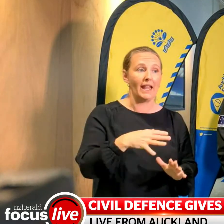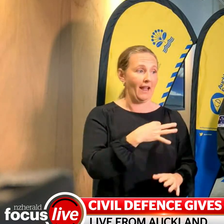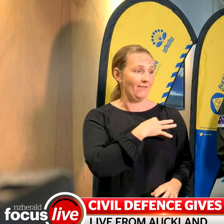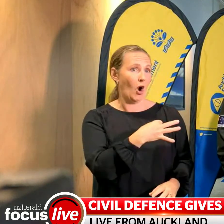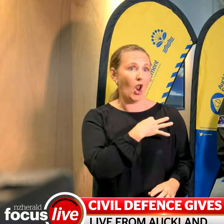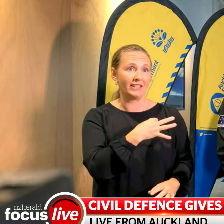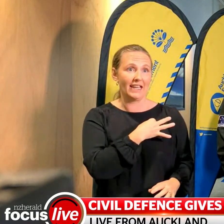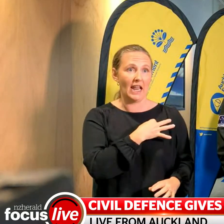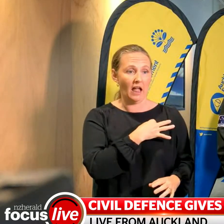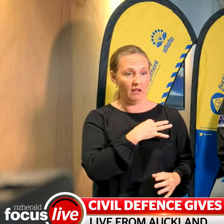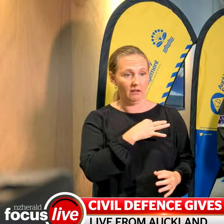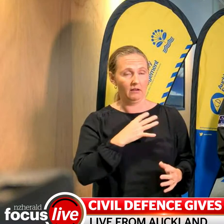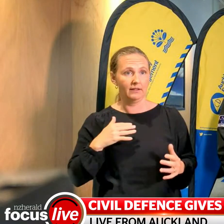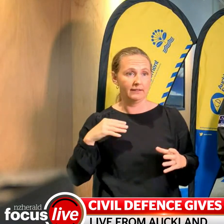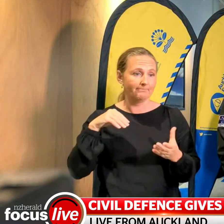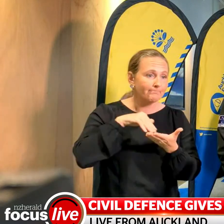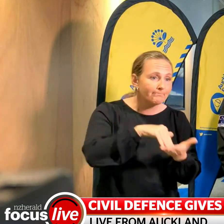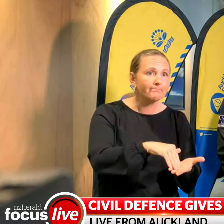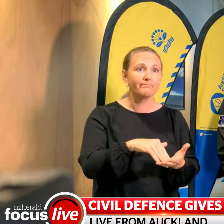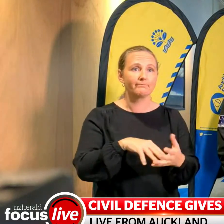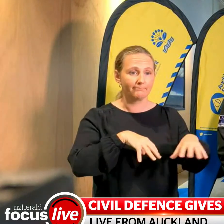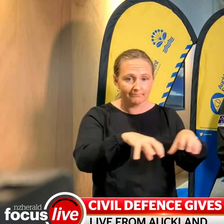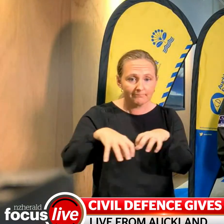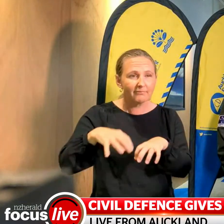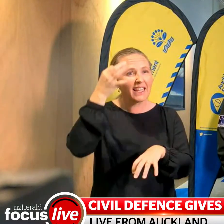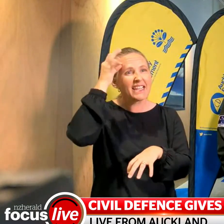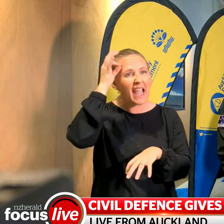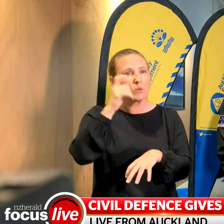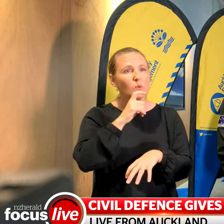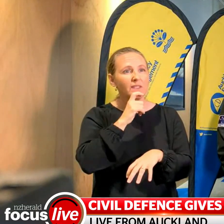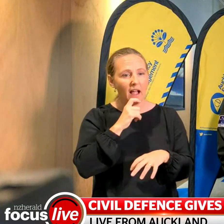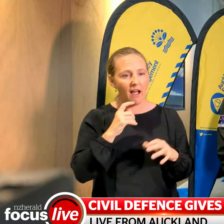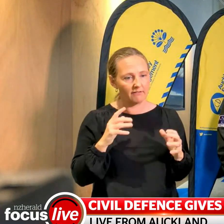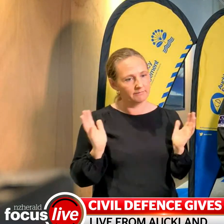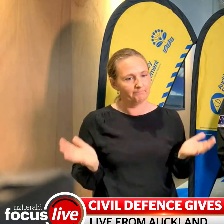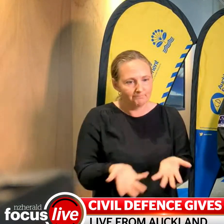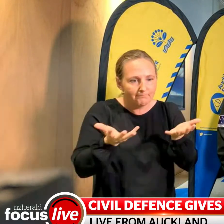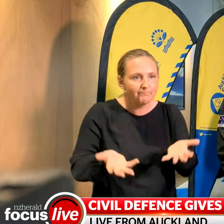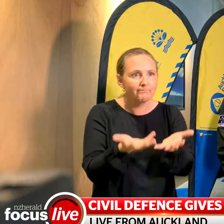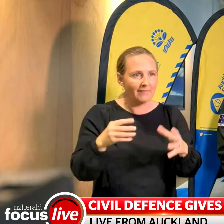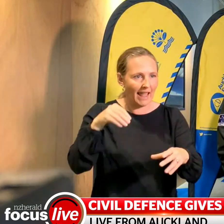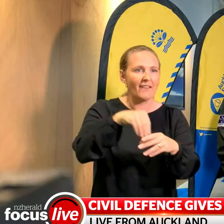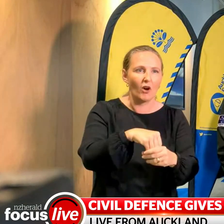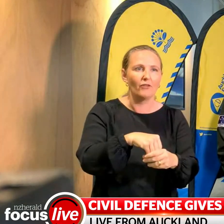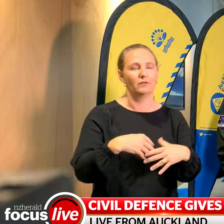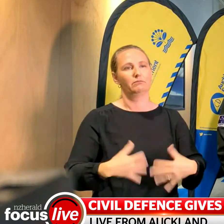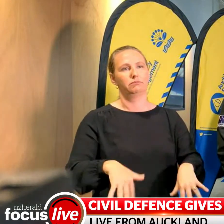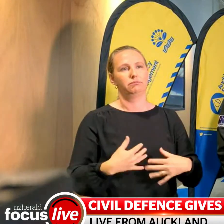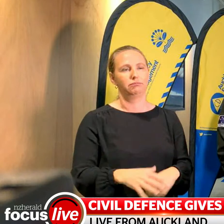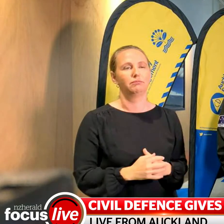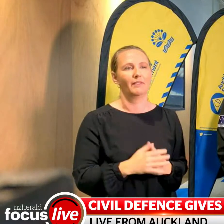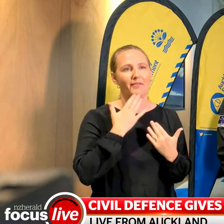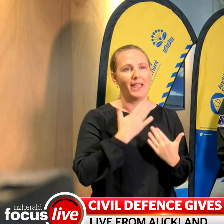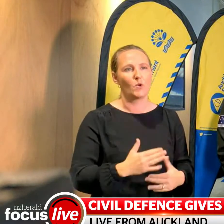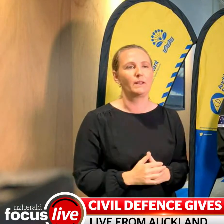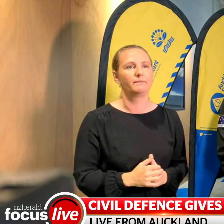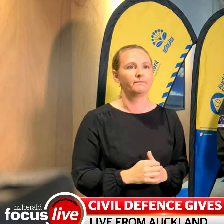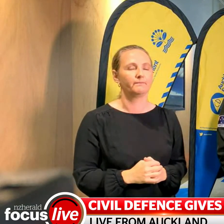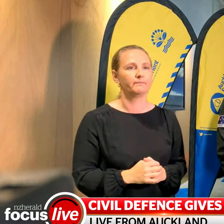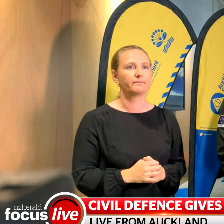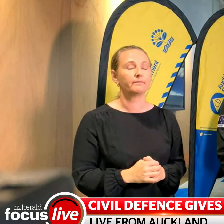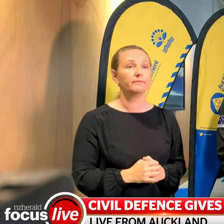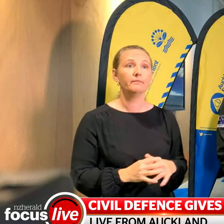volunteers and responders and contractors and council staff and many others who are supporting this effort. As we look